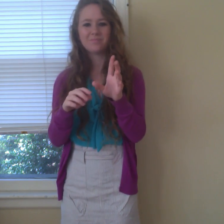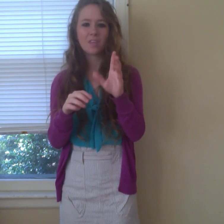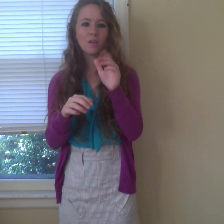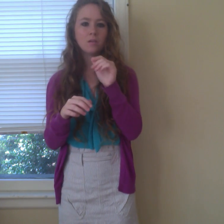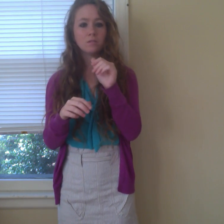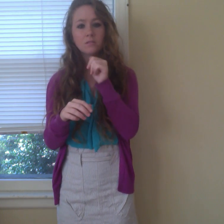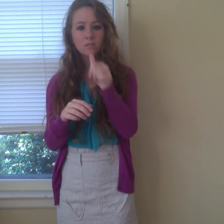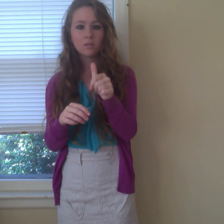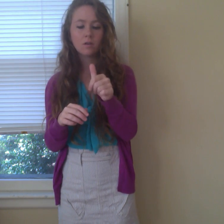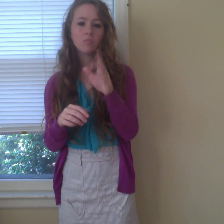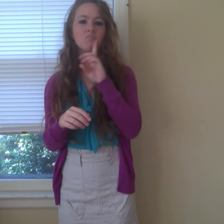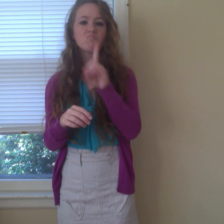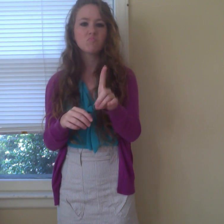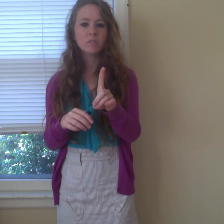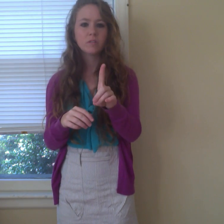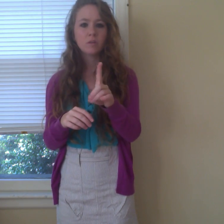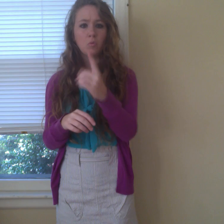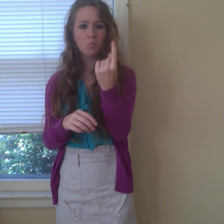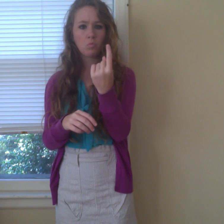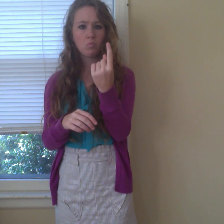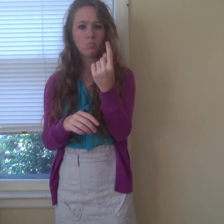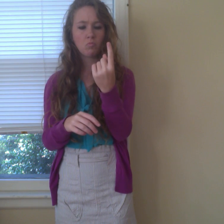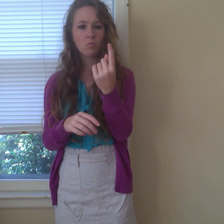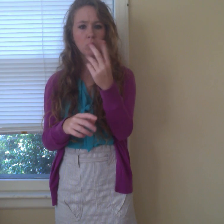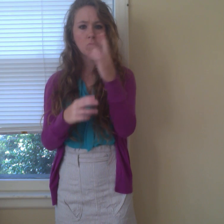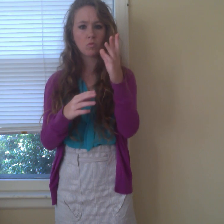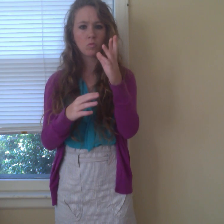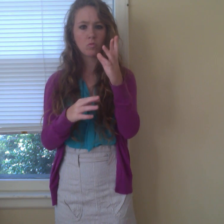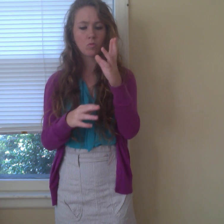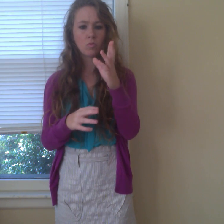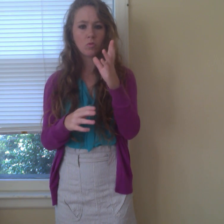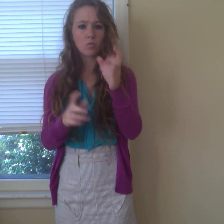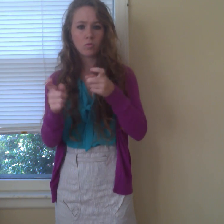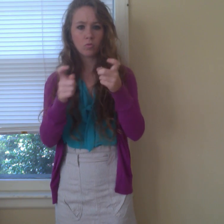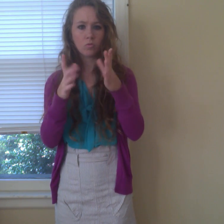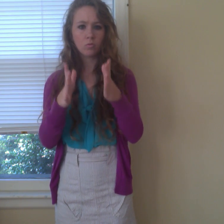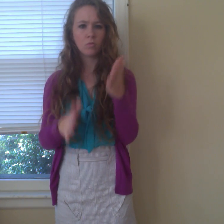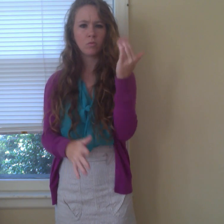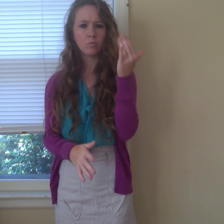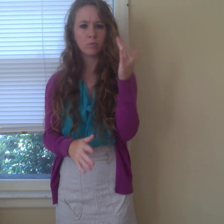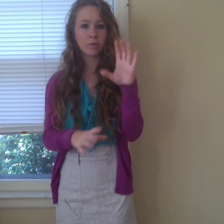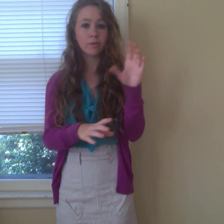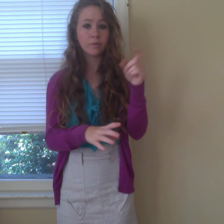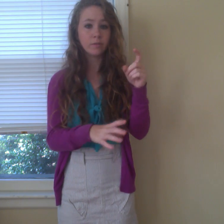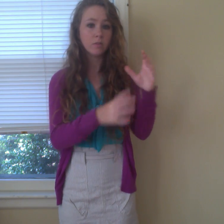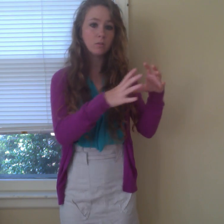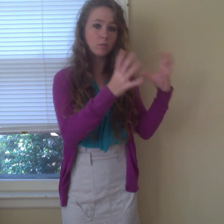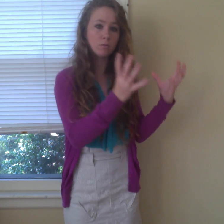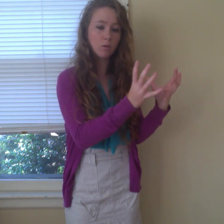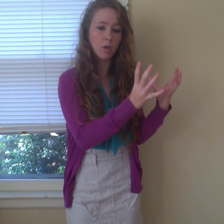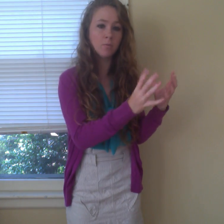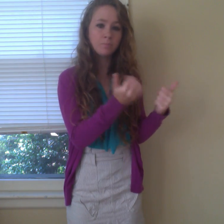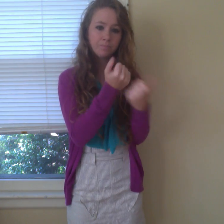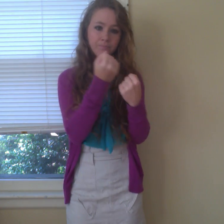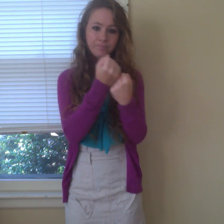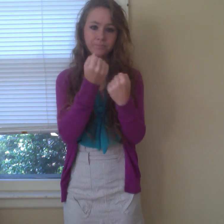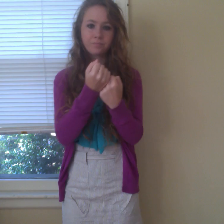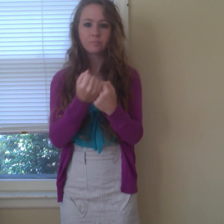truly exists. Oligarchy, which is ruled by a group, is the most common form of government in all history, and it